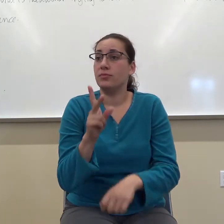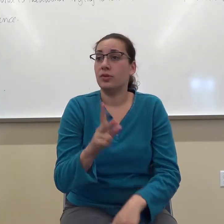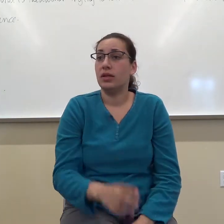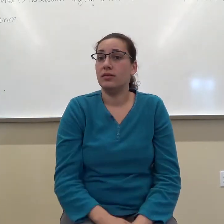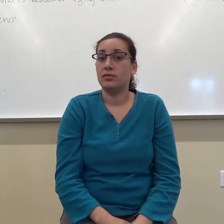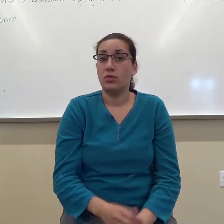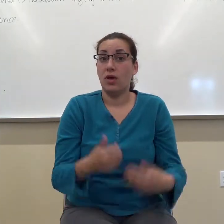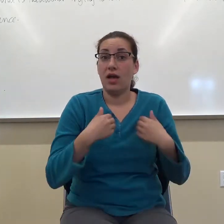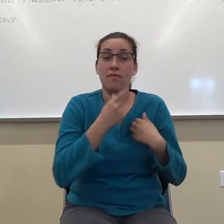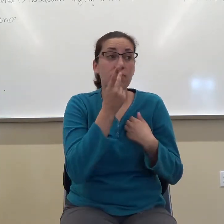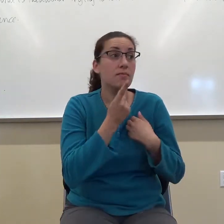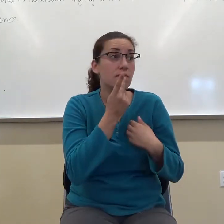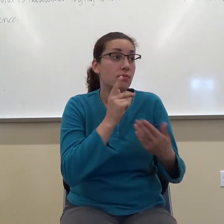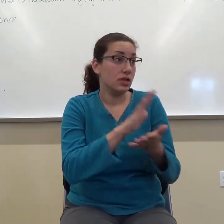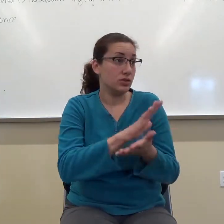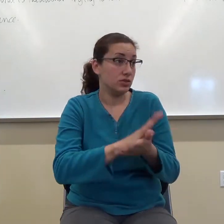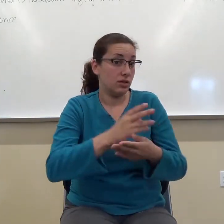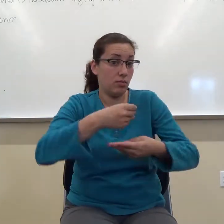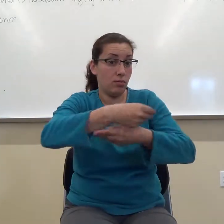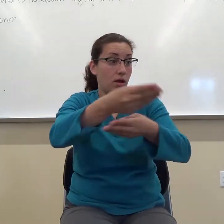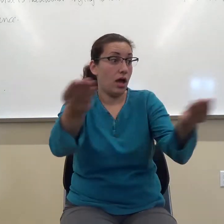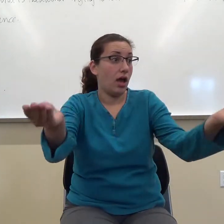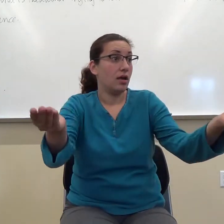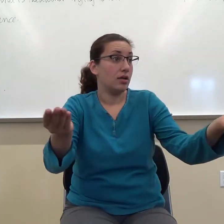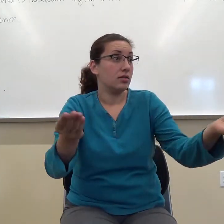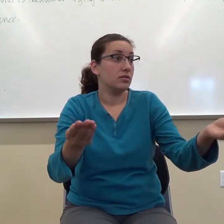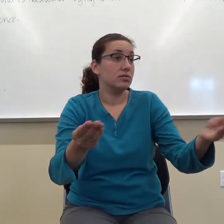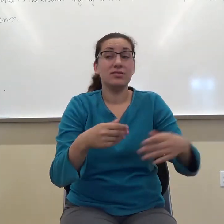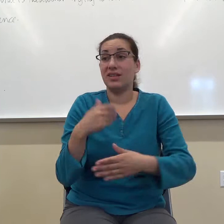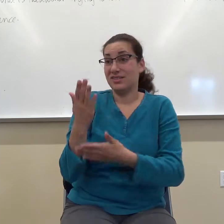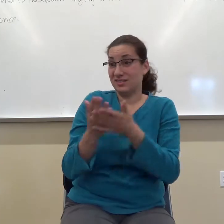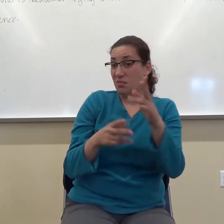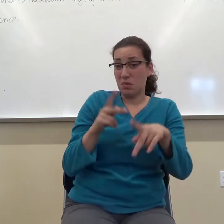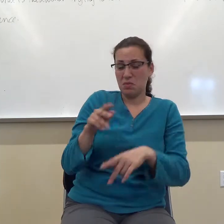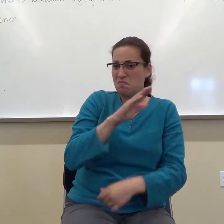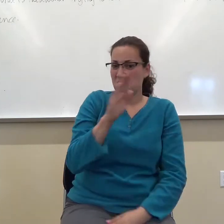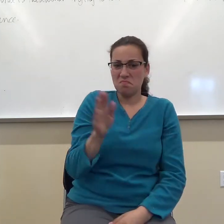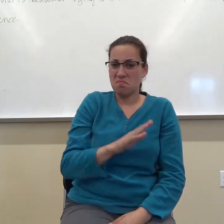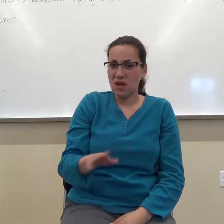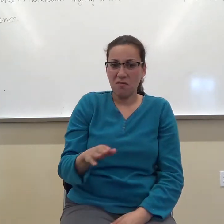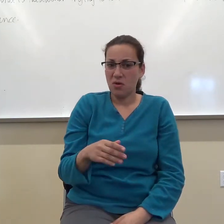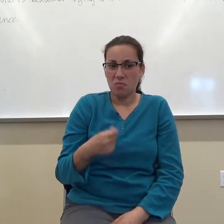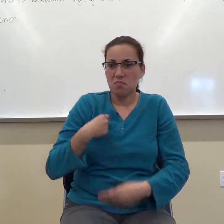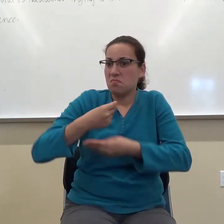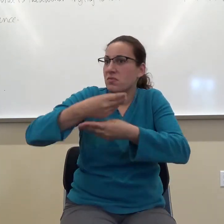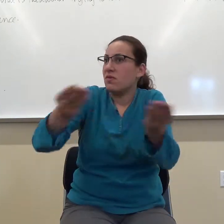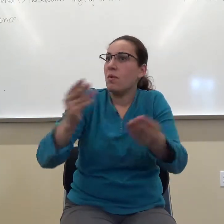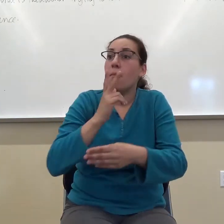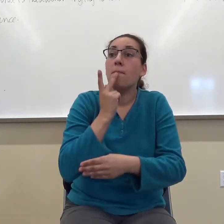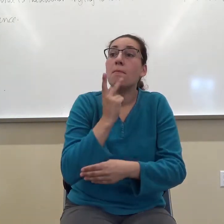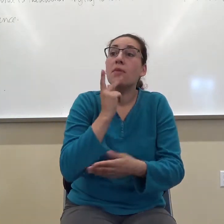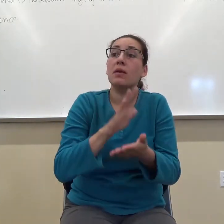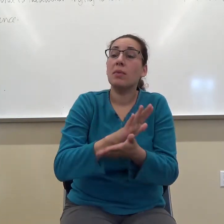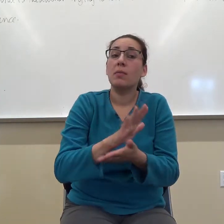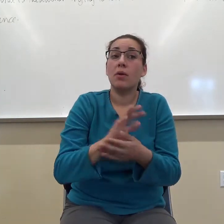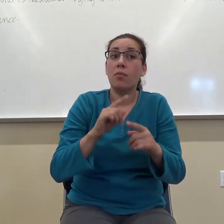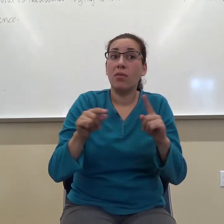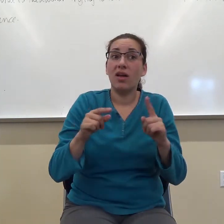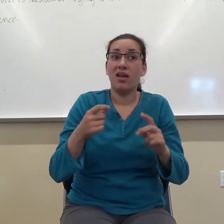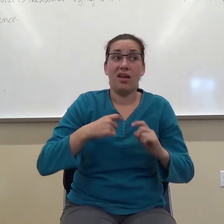people got pink sheets this time who have never gotten pink sheets before, and that's usual. I want you to keep working on it. This,